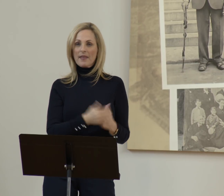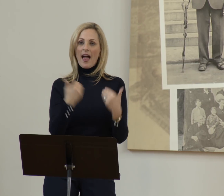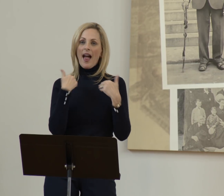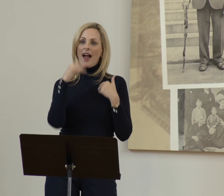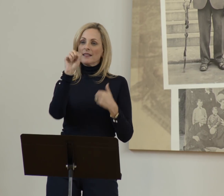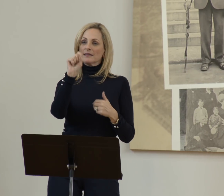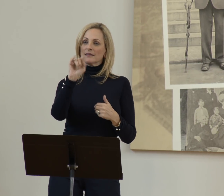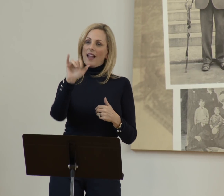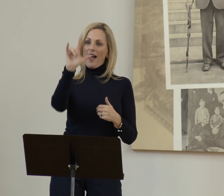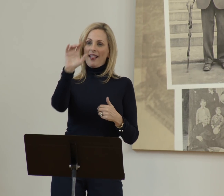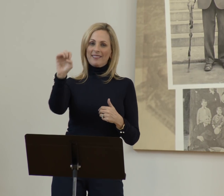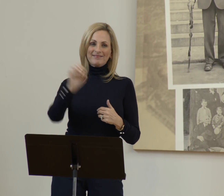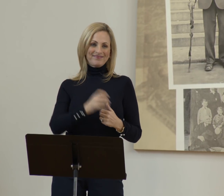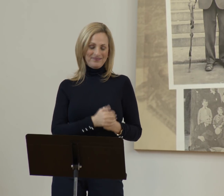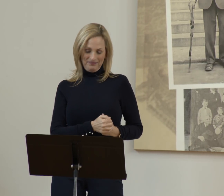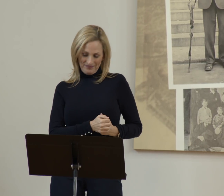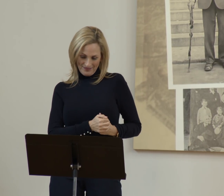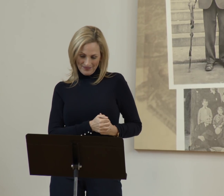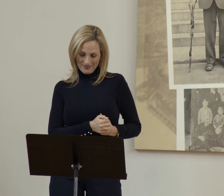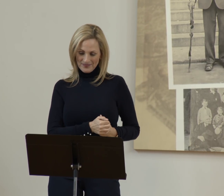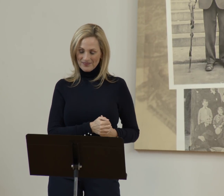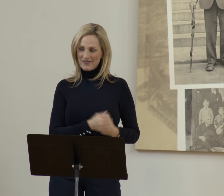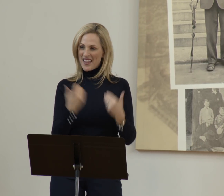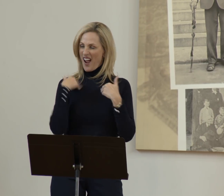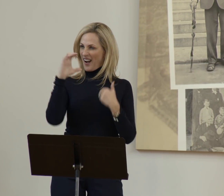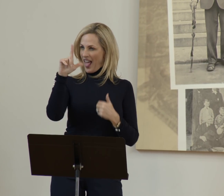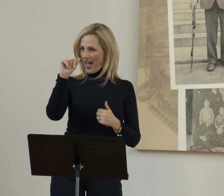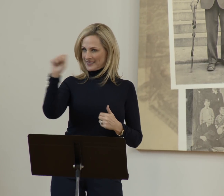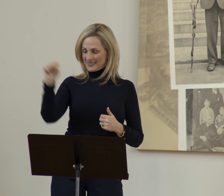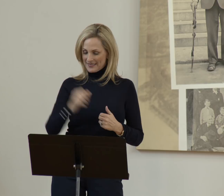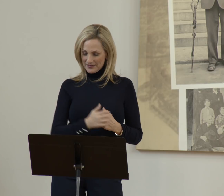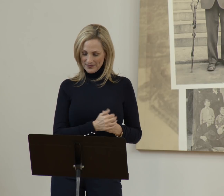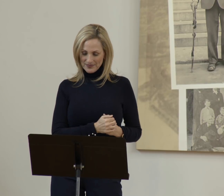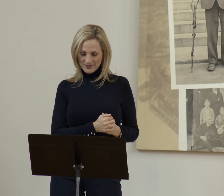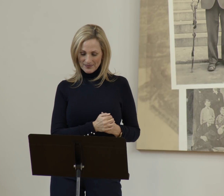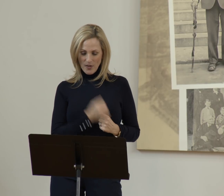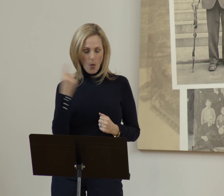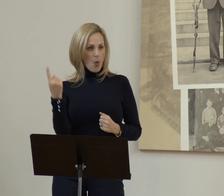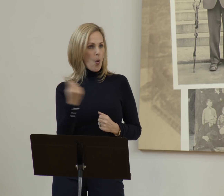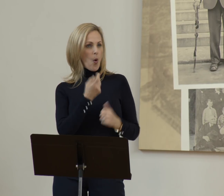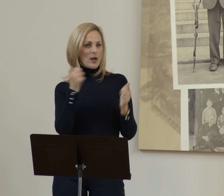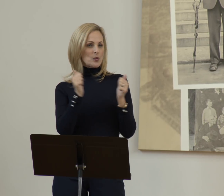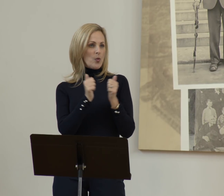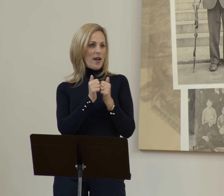I learned that my friend Bernard Bragg had style, and he had class.